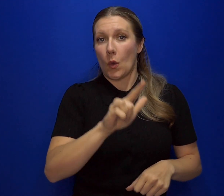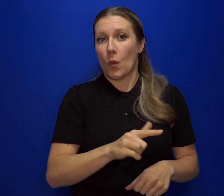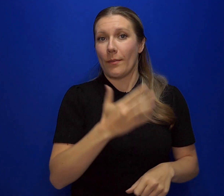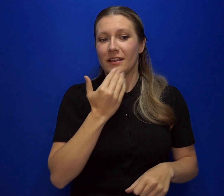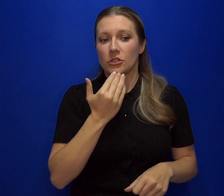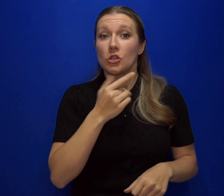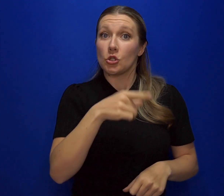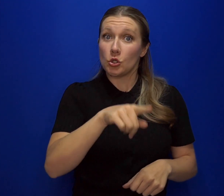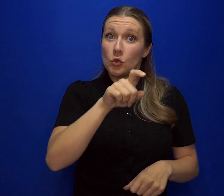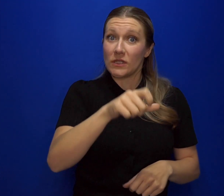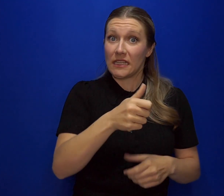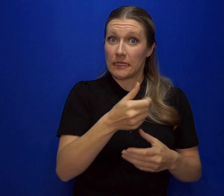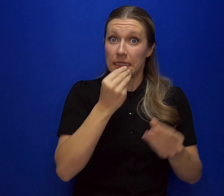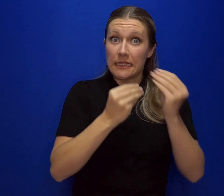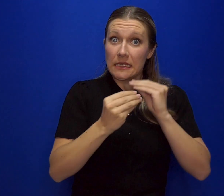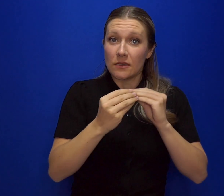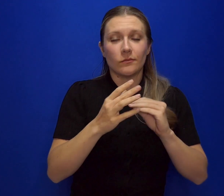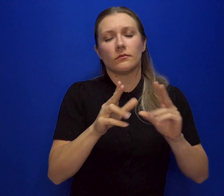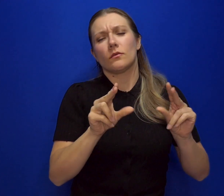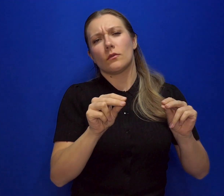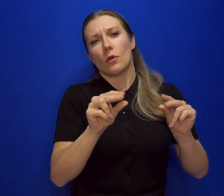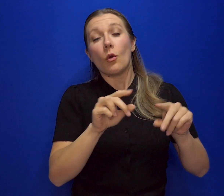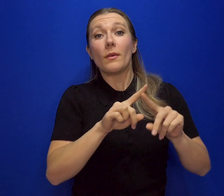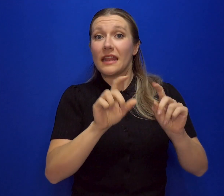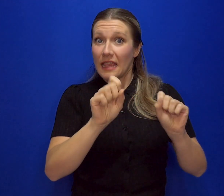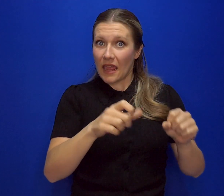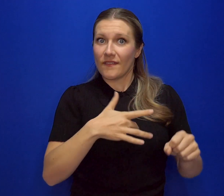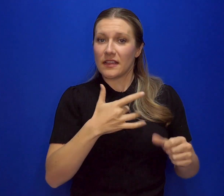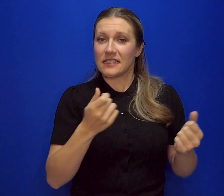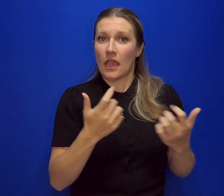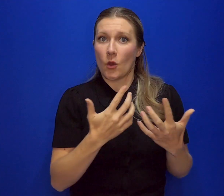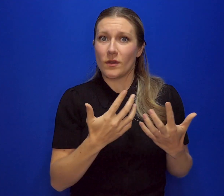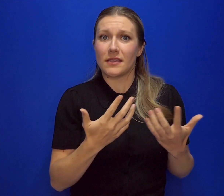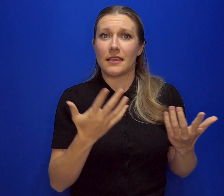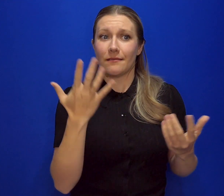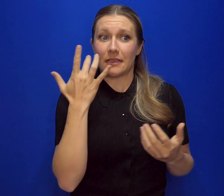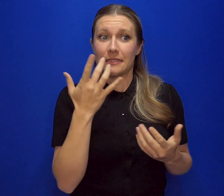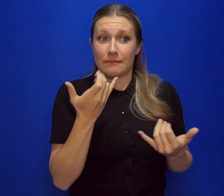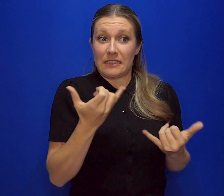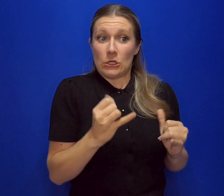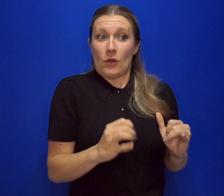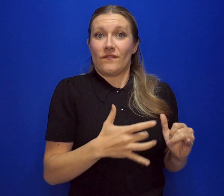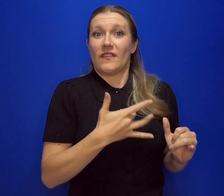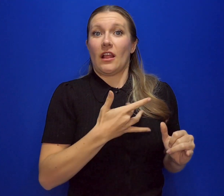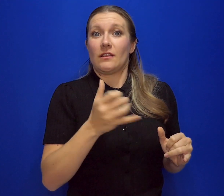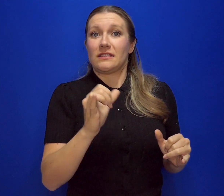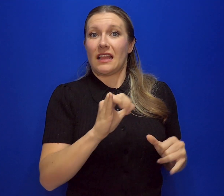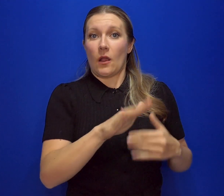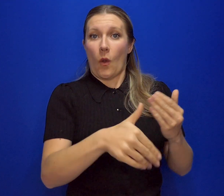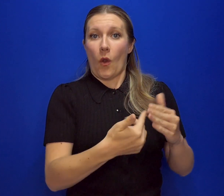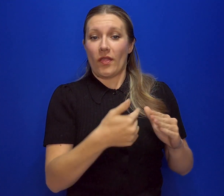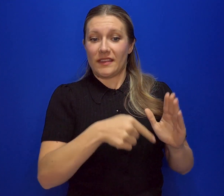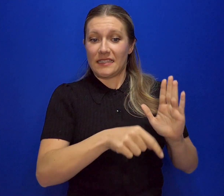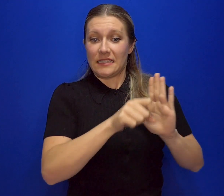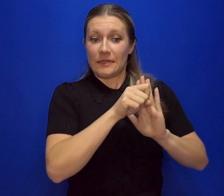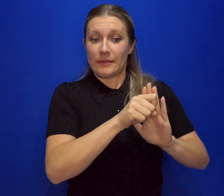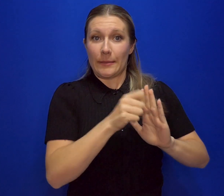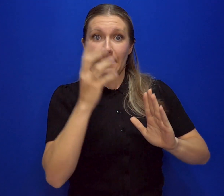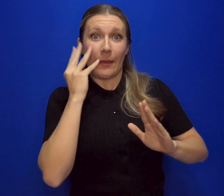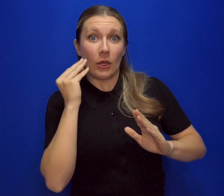low blood sugar. Do you need to treat that? No, but it can be scary. Yeah. Because it feels like all these symptoms you've been told to